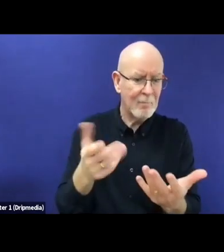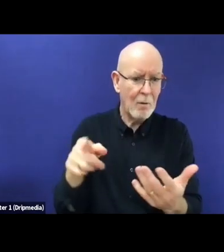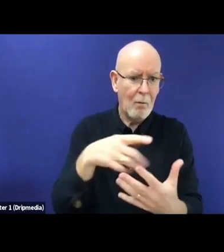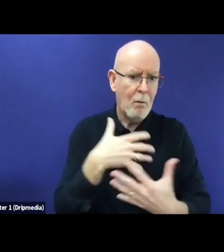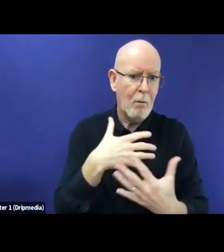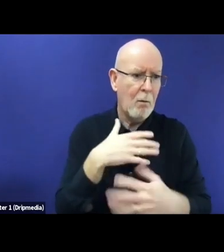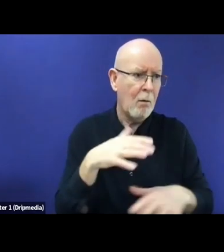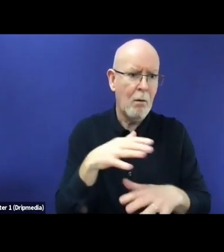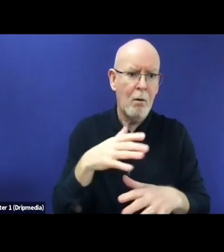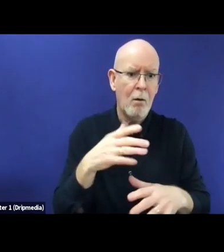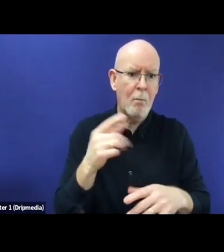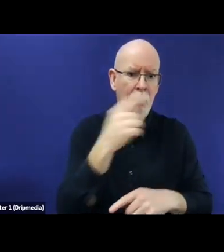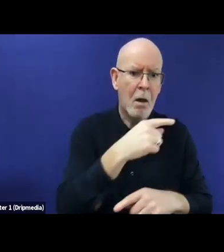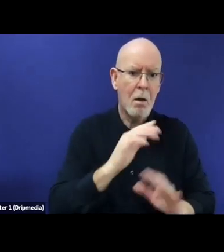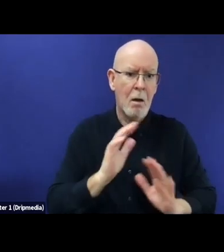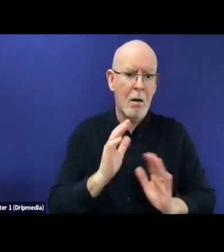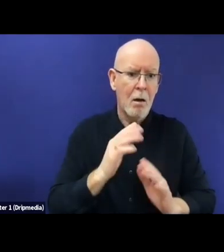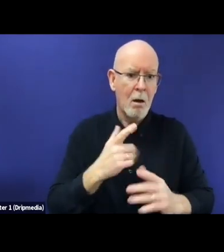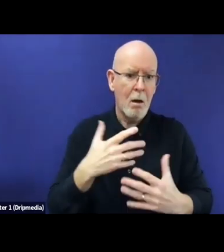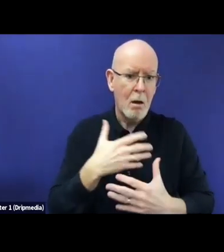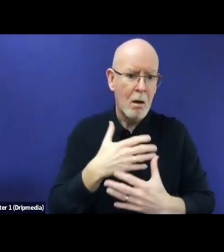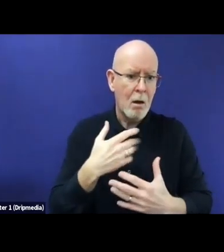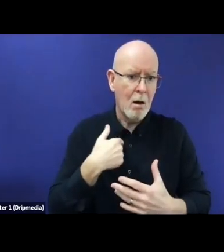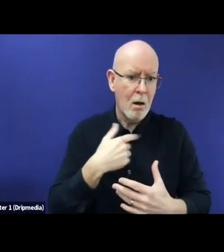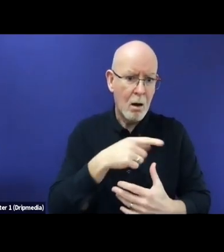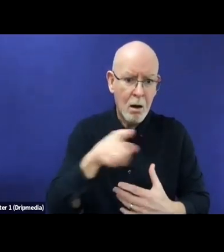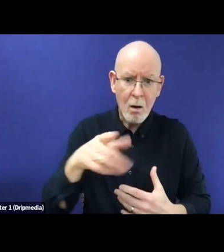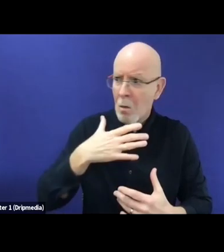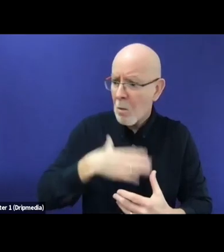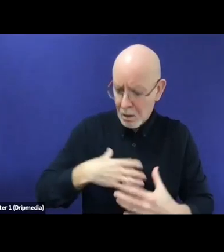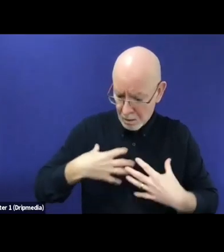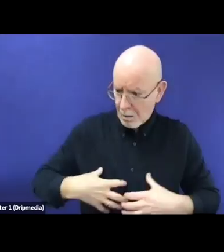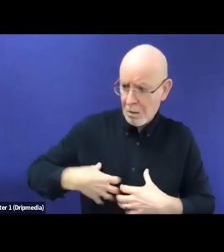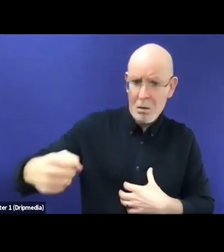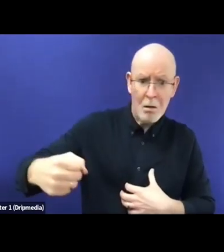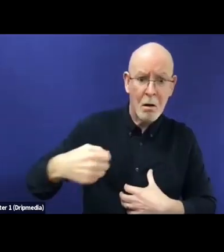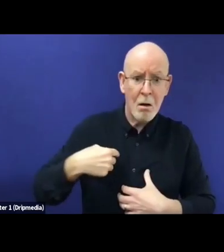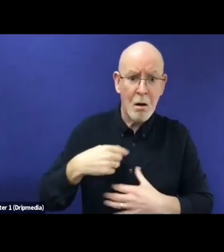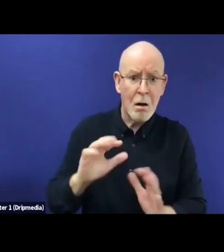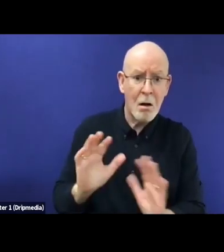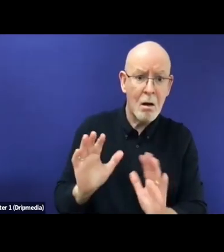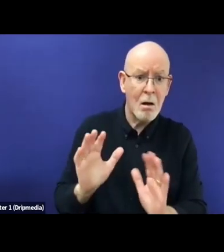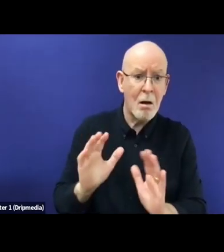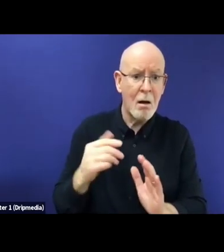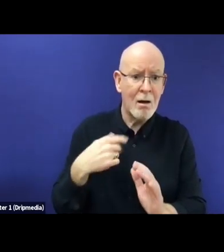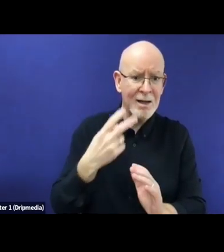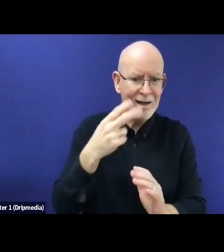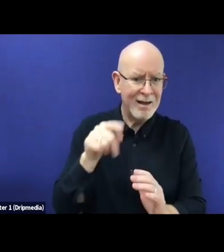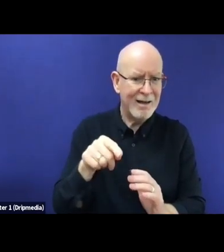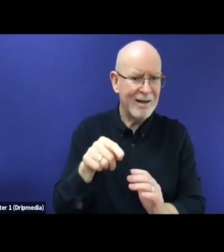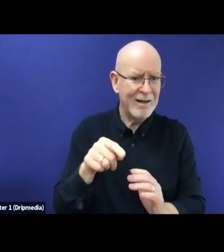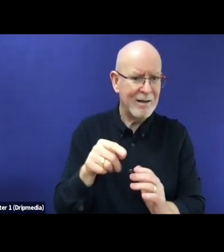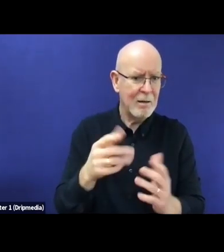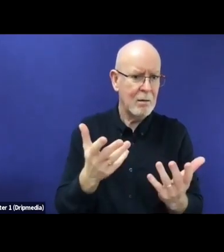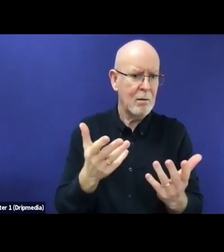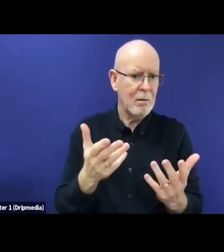protecting, like giving food, but mentally, socially, politically, education provides the person with that